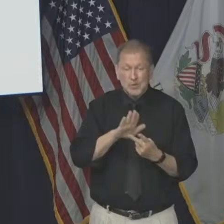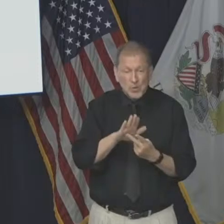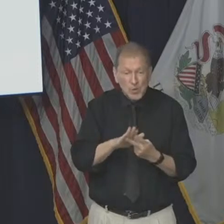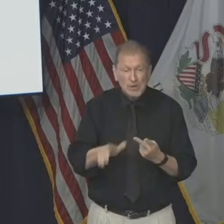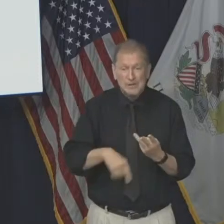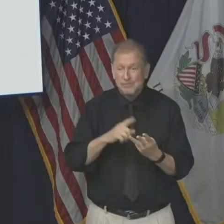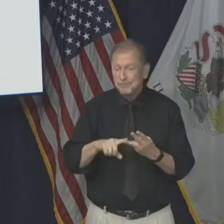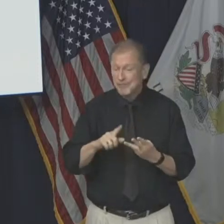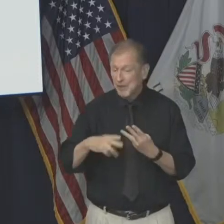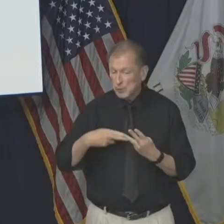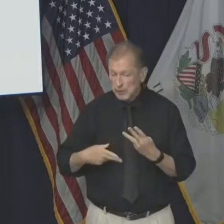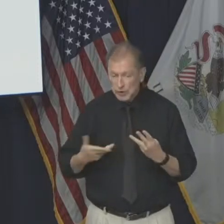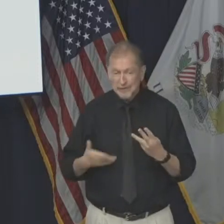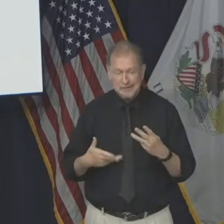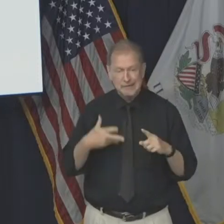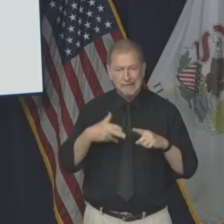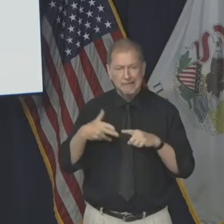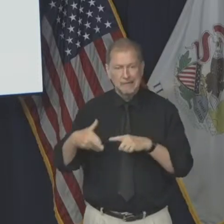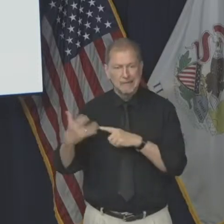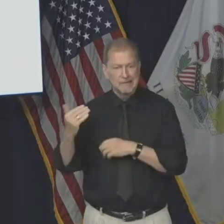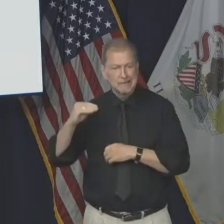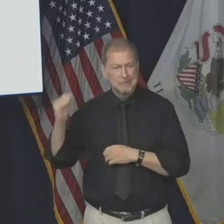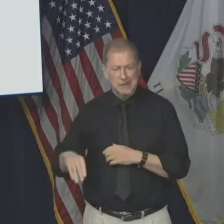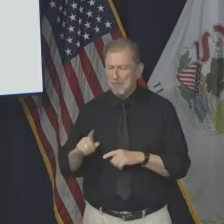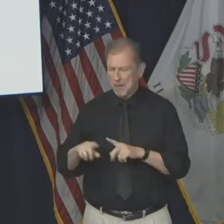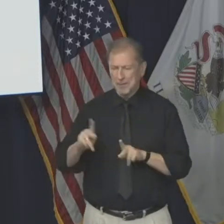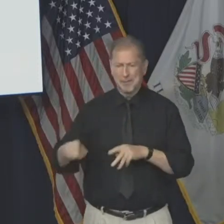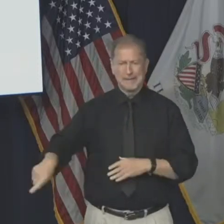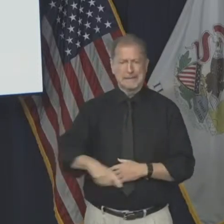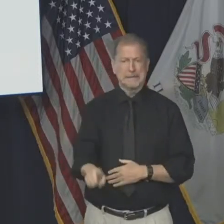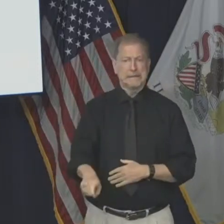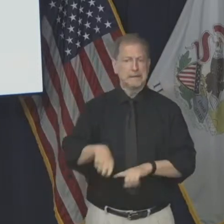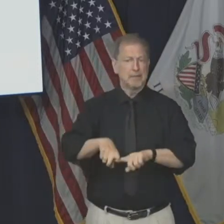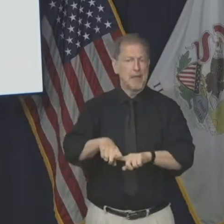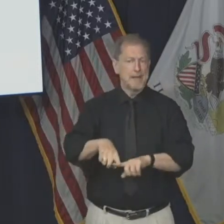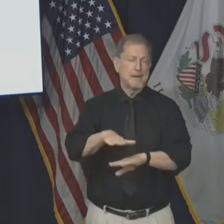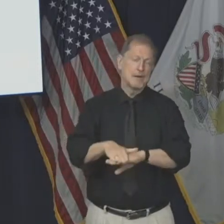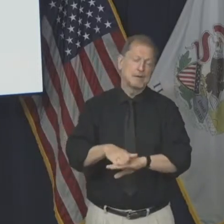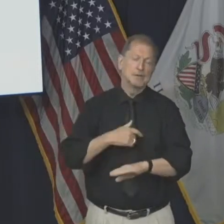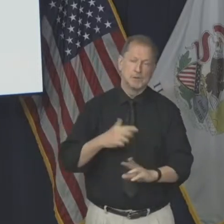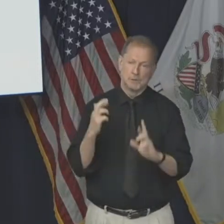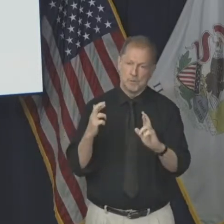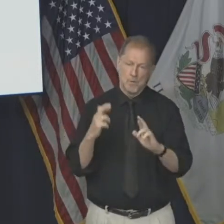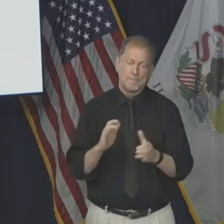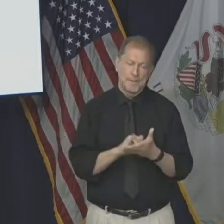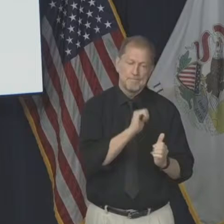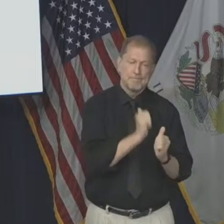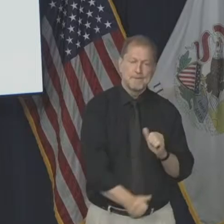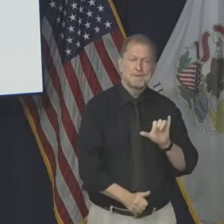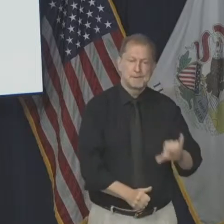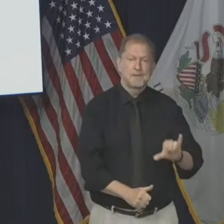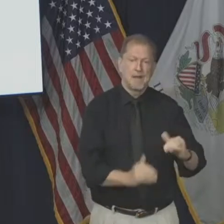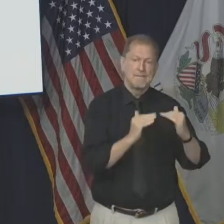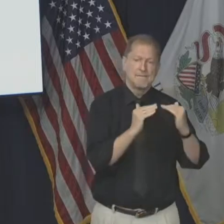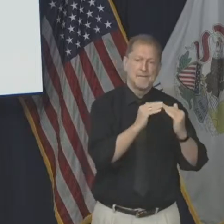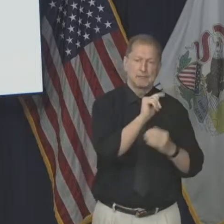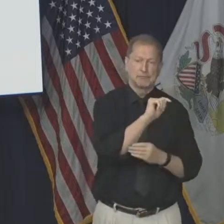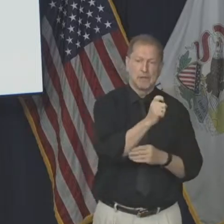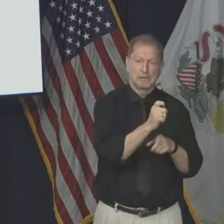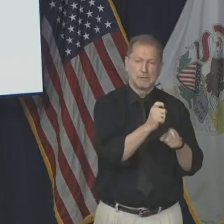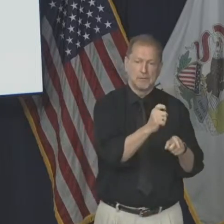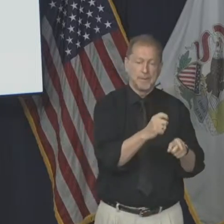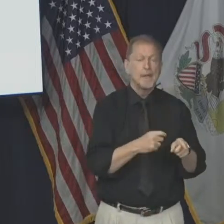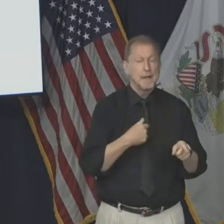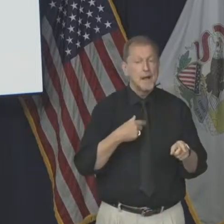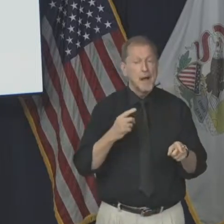human services, exactly at a moment when people need these things most. And so the alternatives are not good. That's why I proposed a third